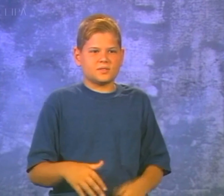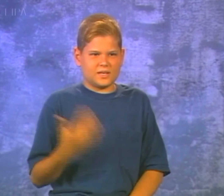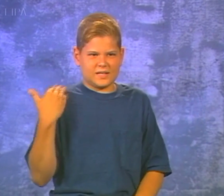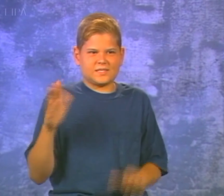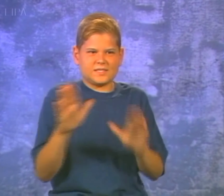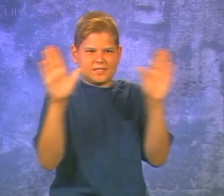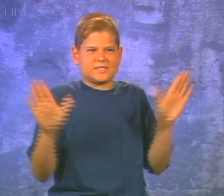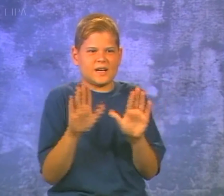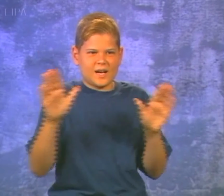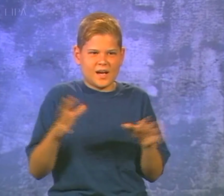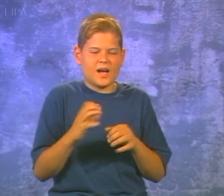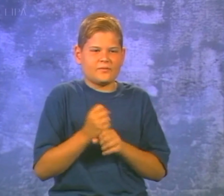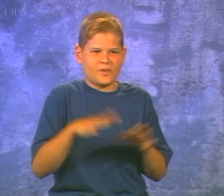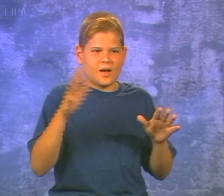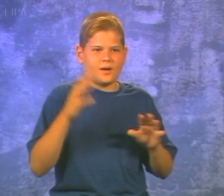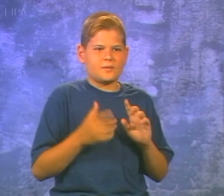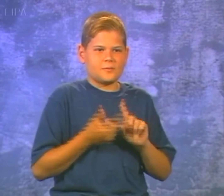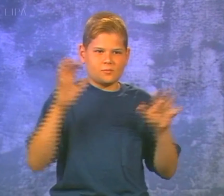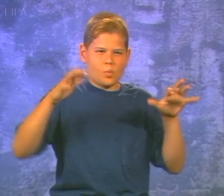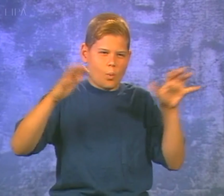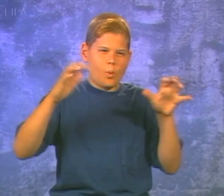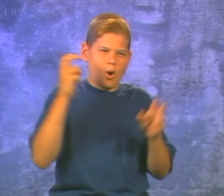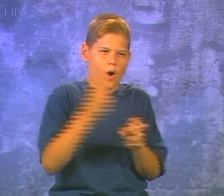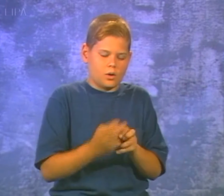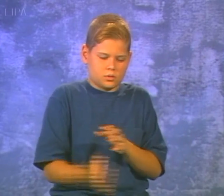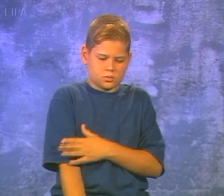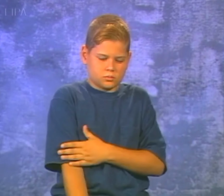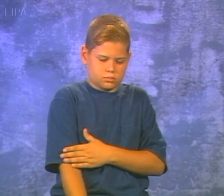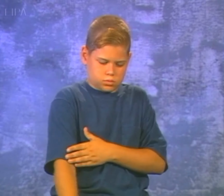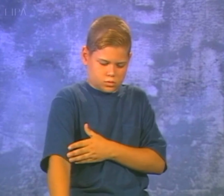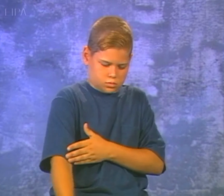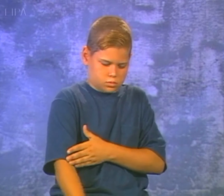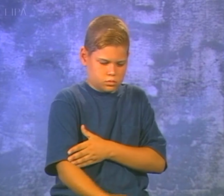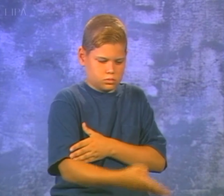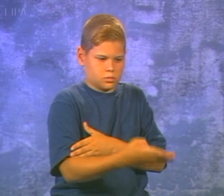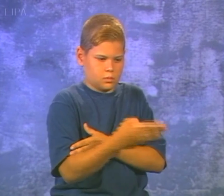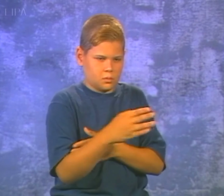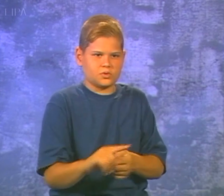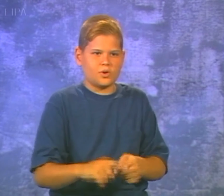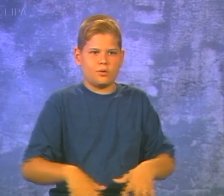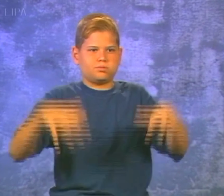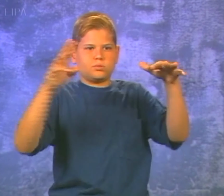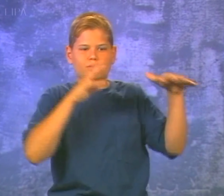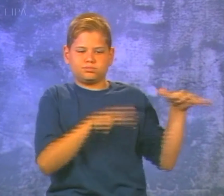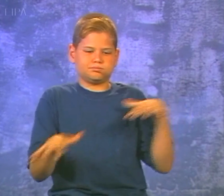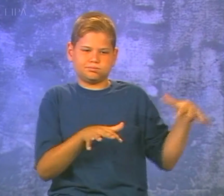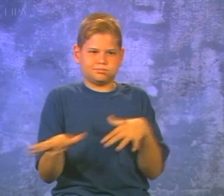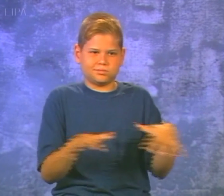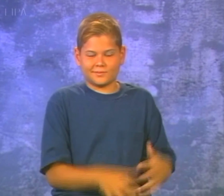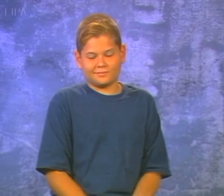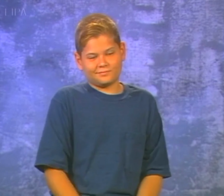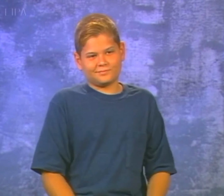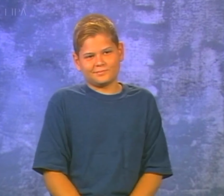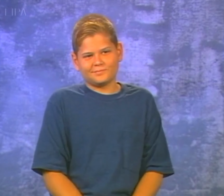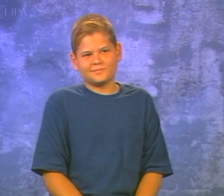I know last Saturday, no, I think it was last Sunday, our house actually flooded.